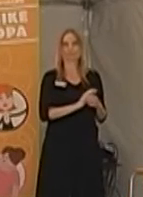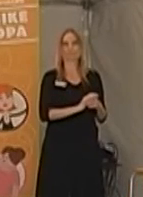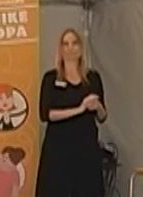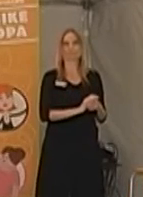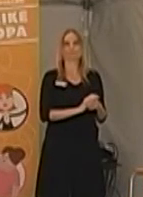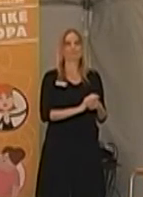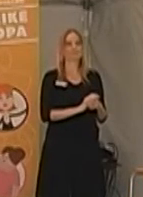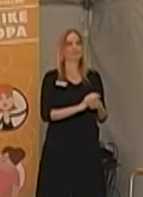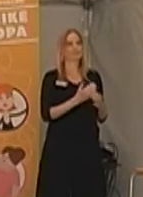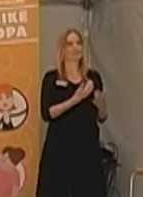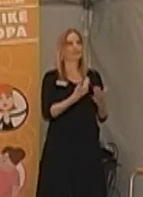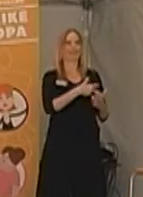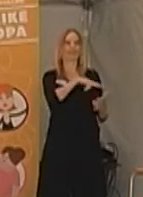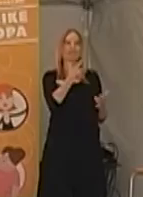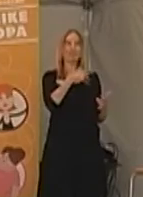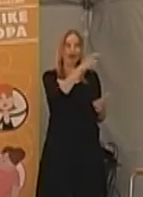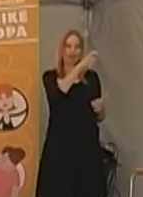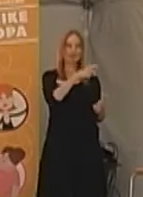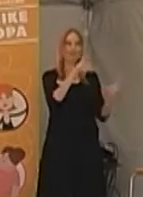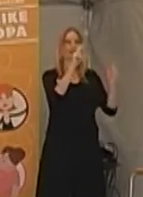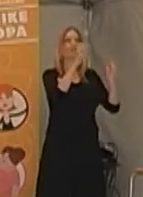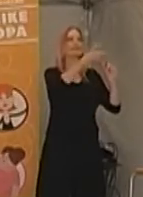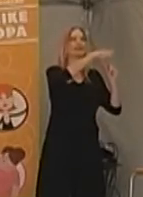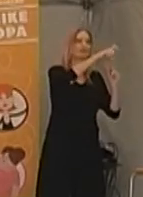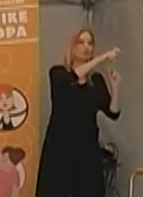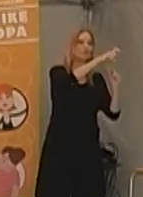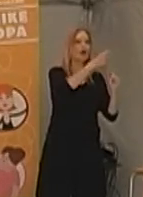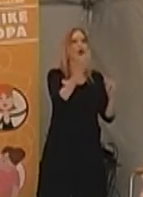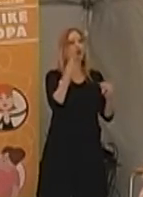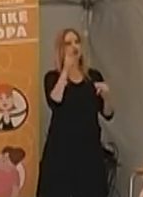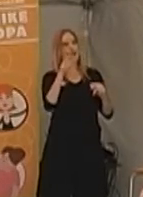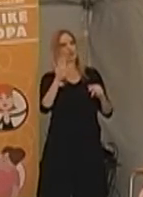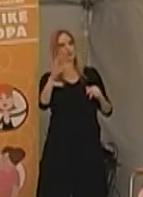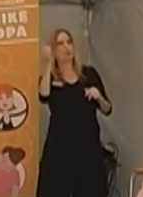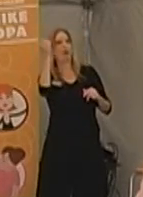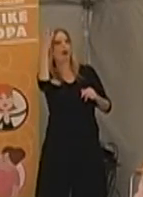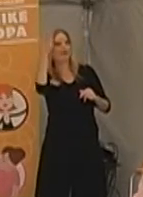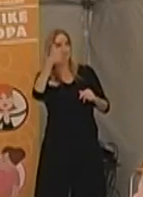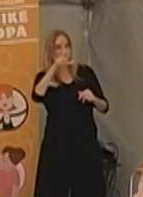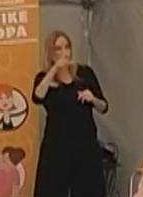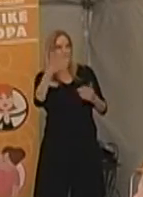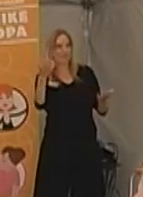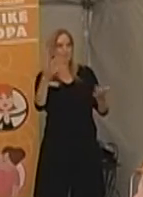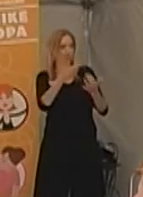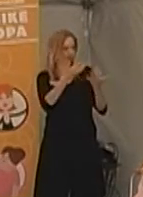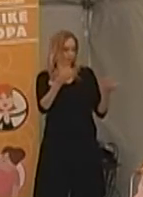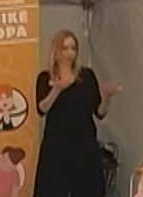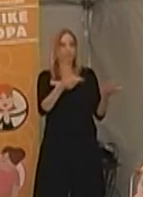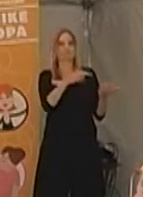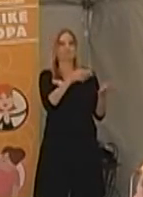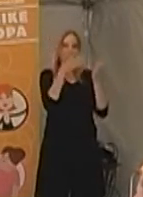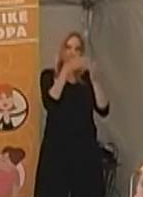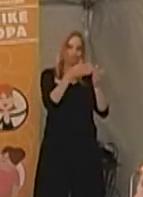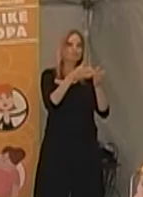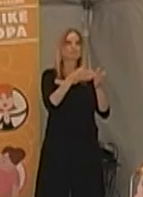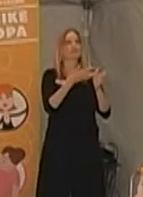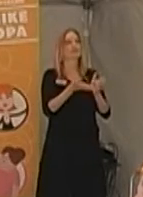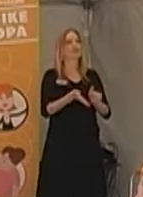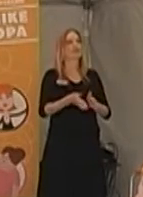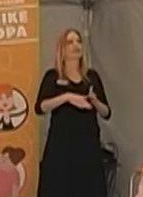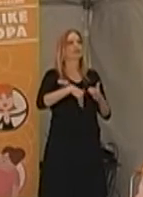that Danes are the happiest and the Finns are the best educated and all of that, and then kind of mix in